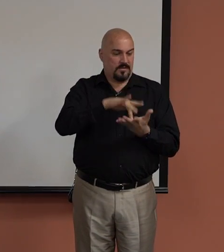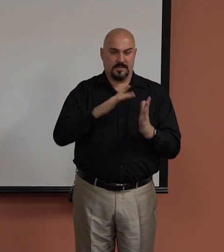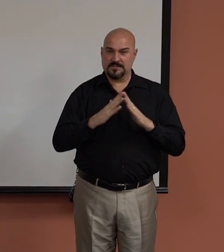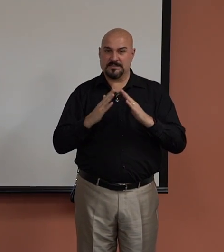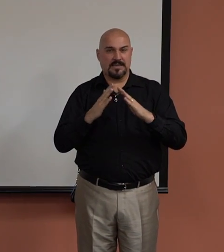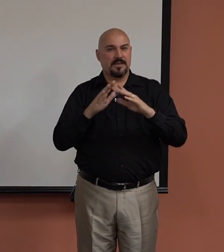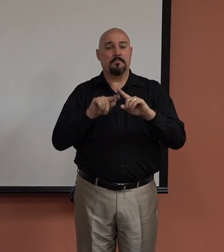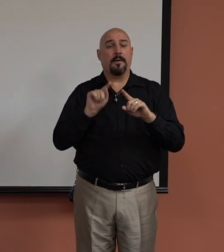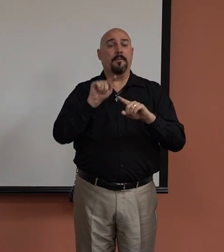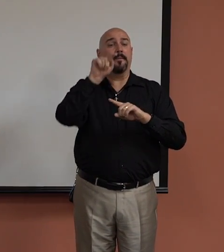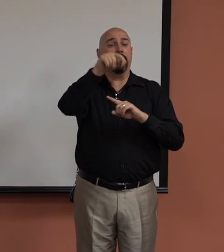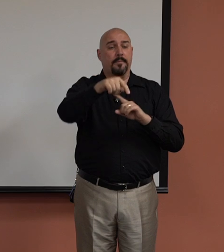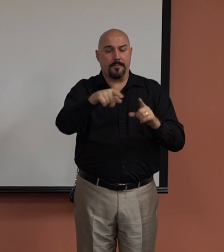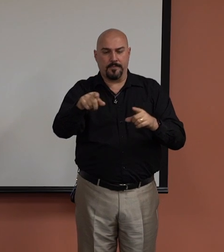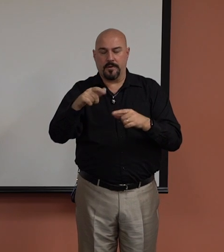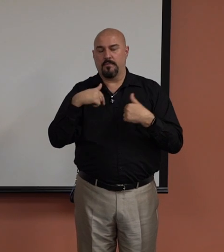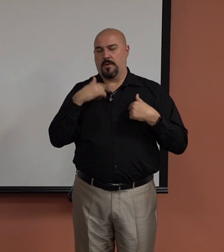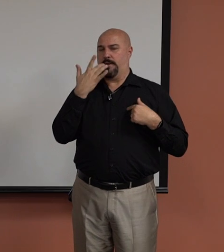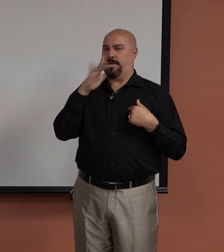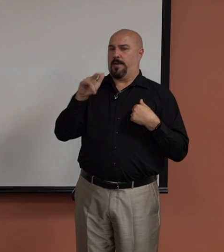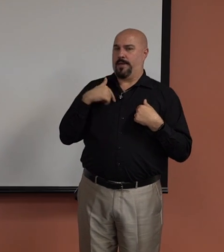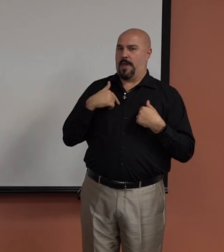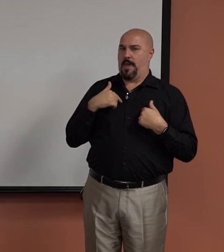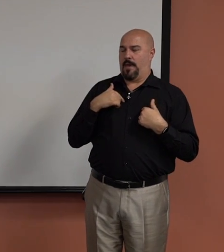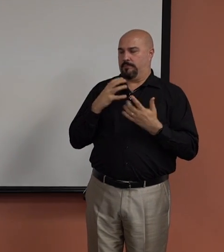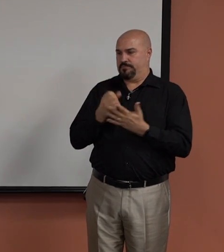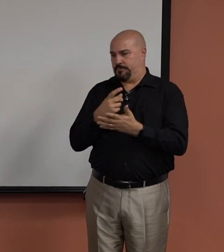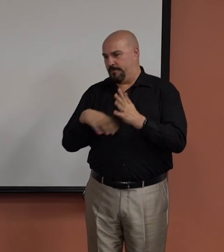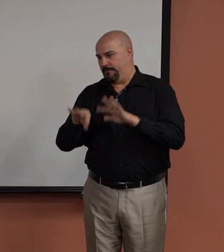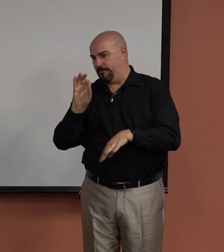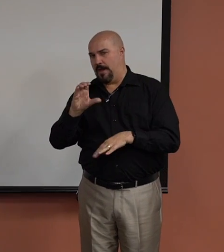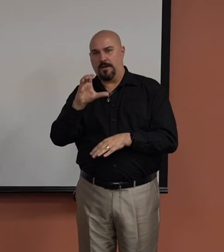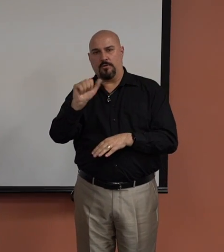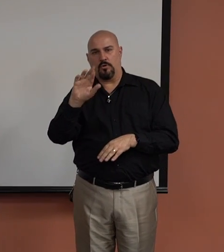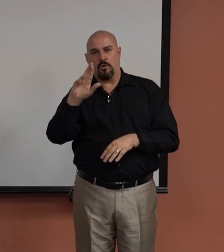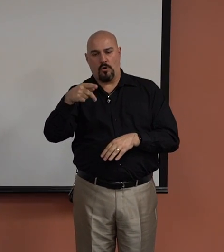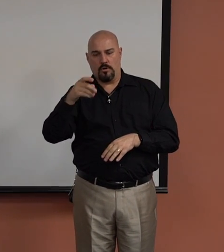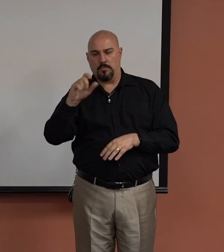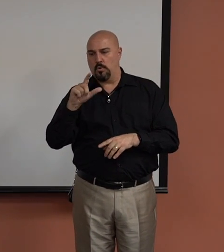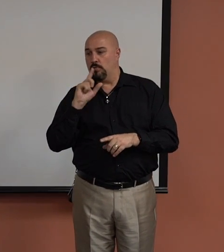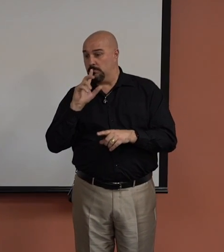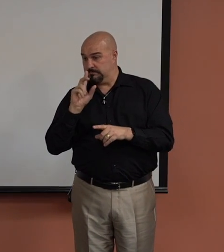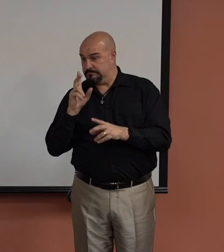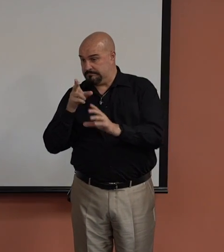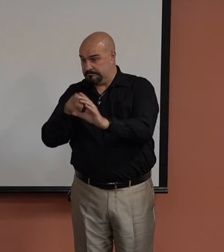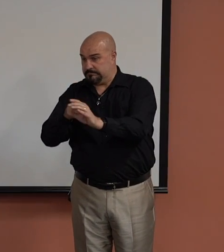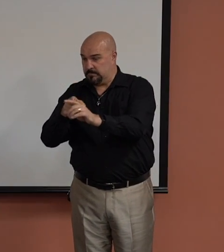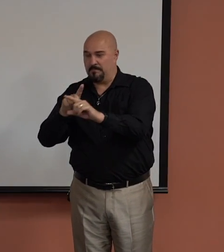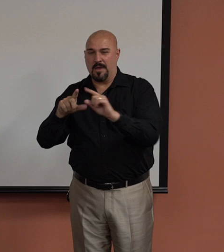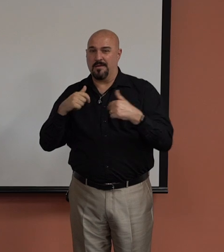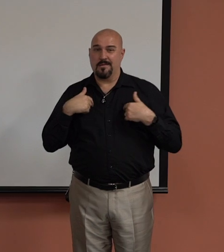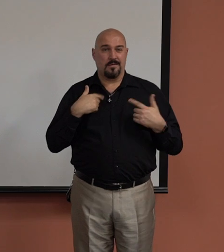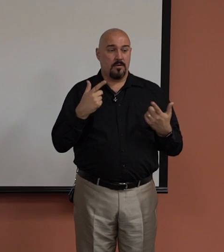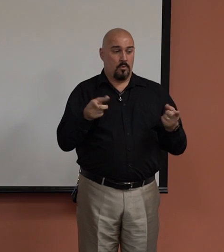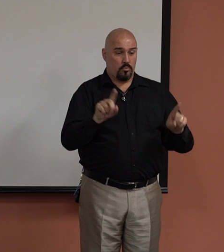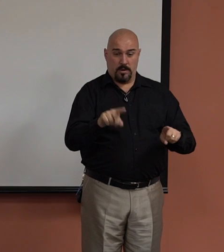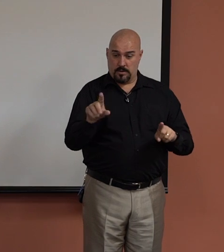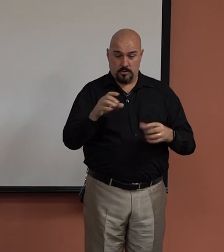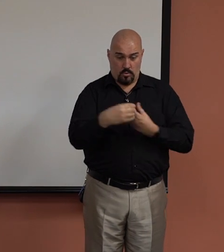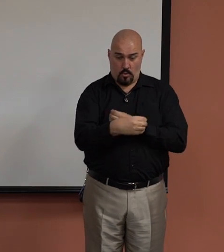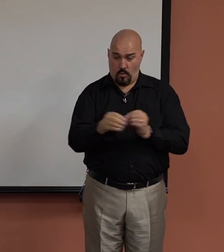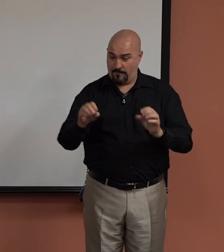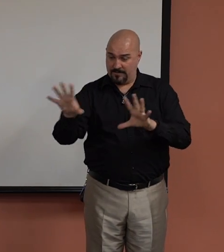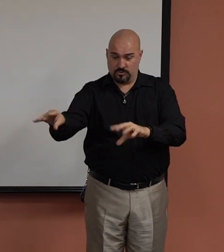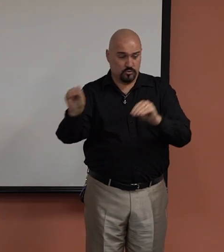find a carpool that I could use. But as my office locations changed, that got more and more difficult, and I was